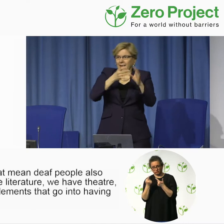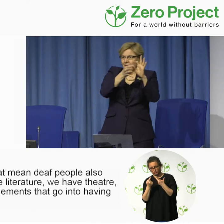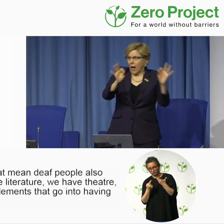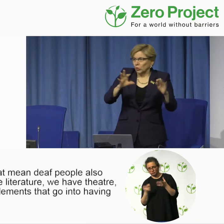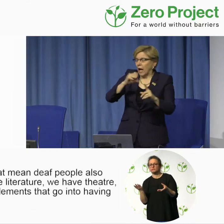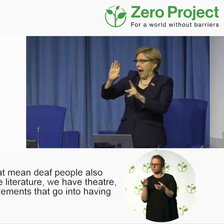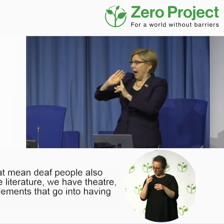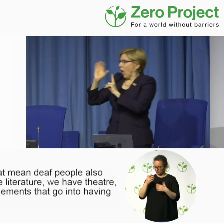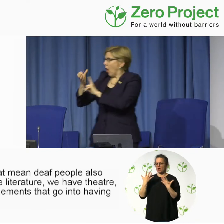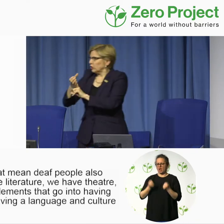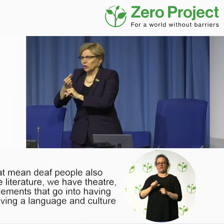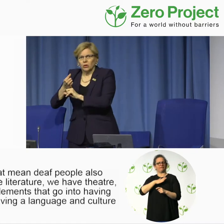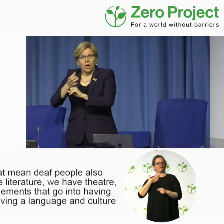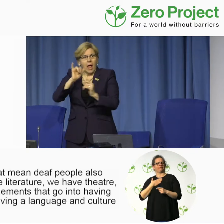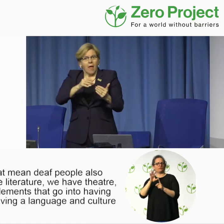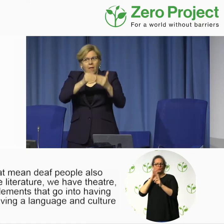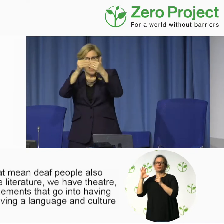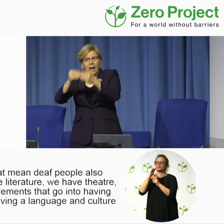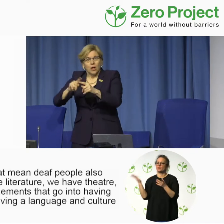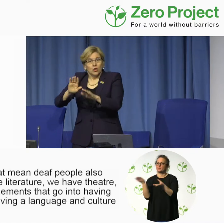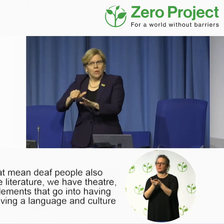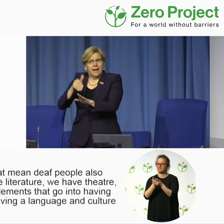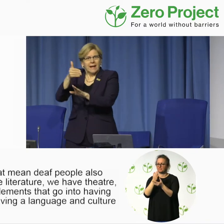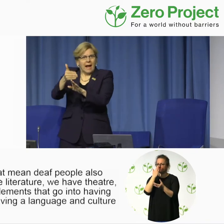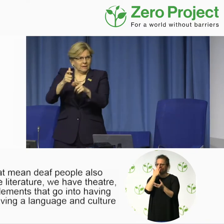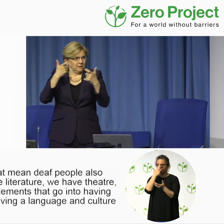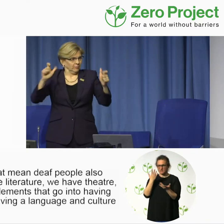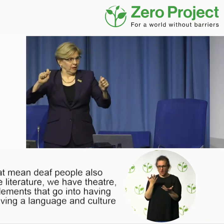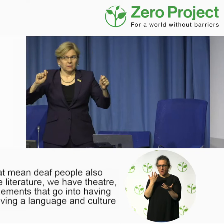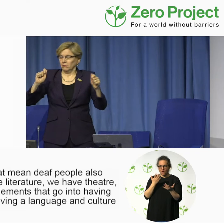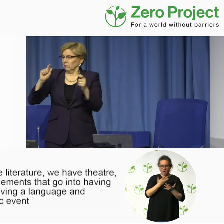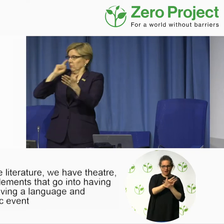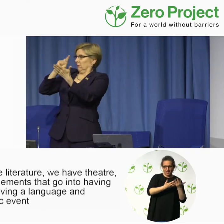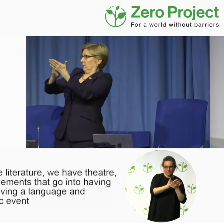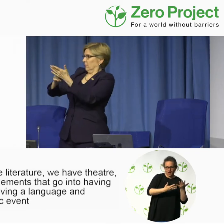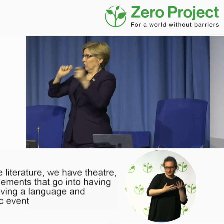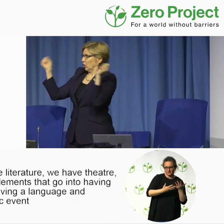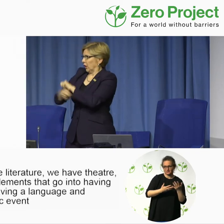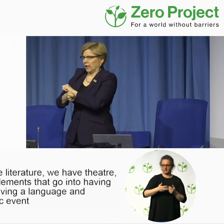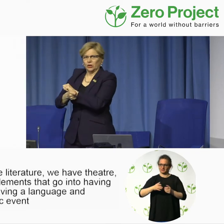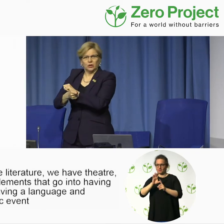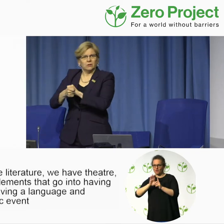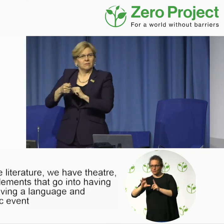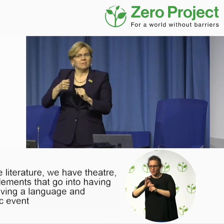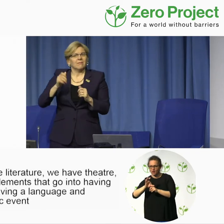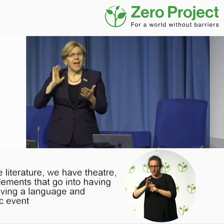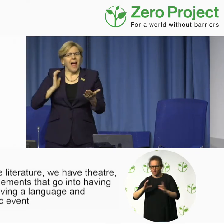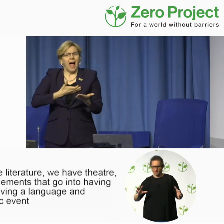And when people identify as having a language and a culture, that then led to the next seismic